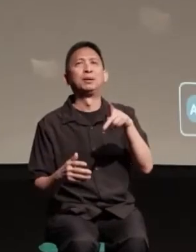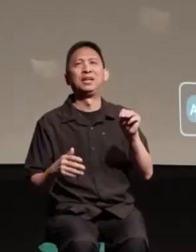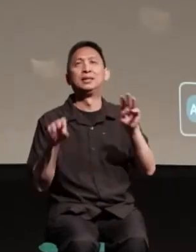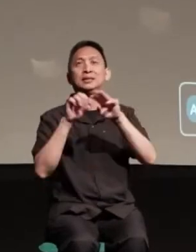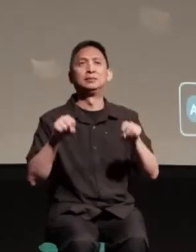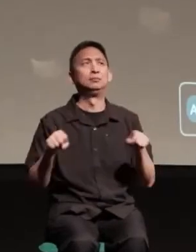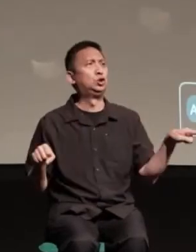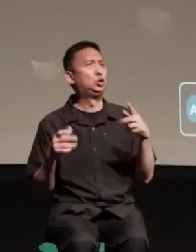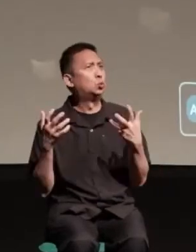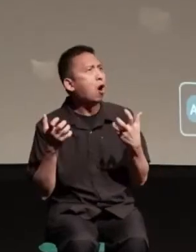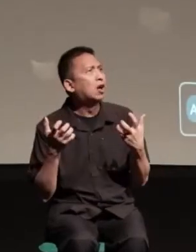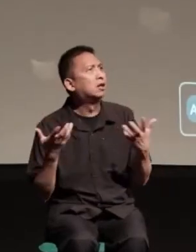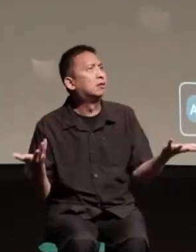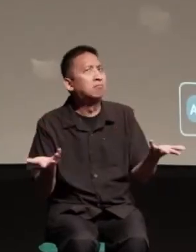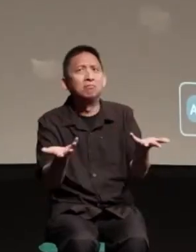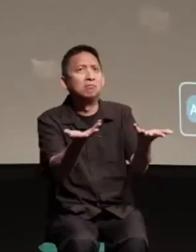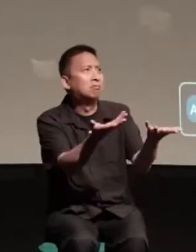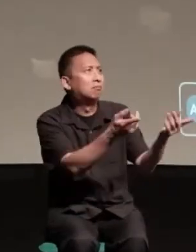see?